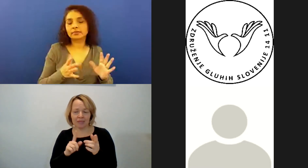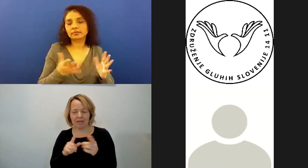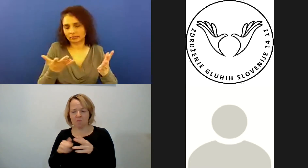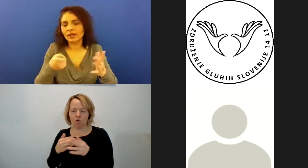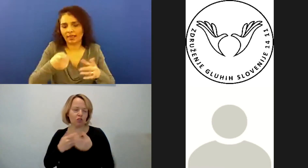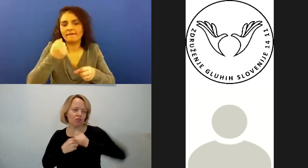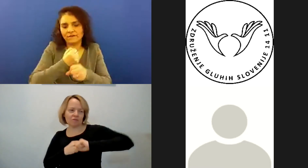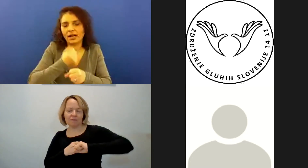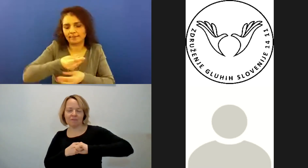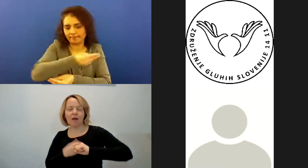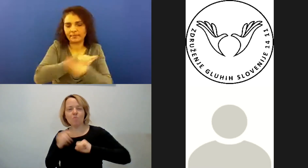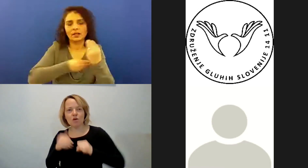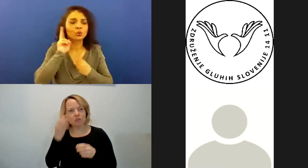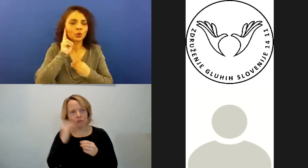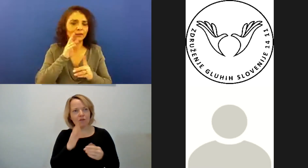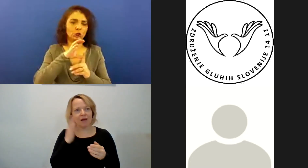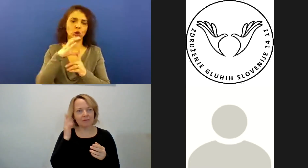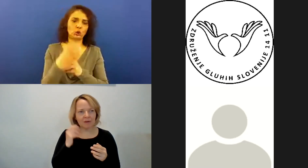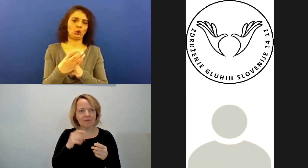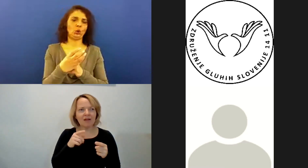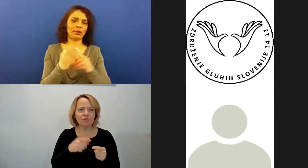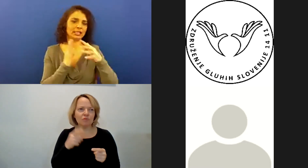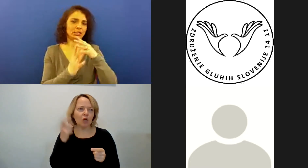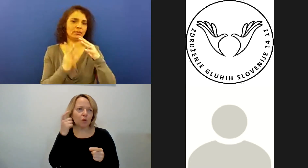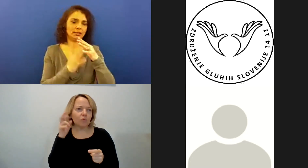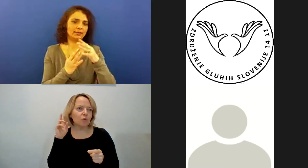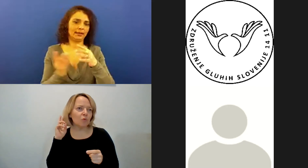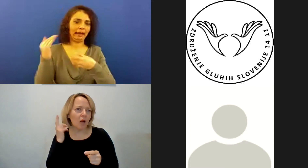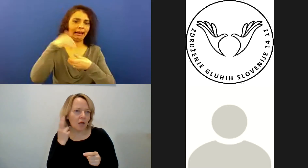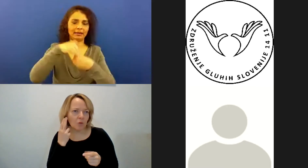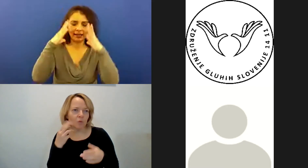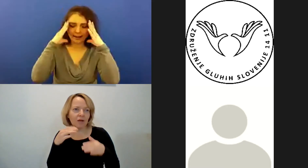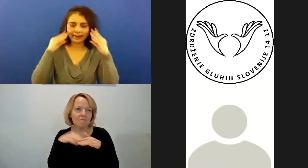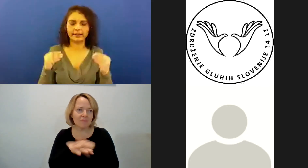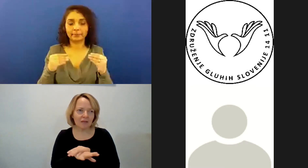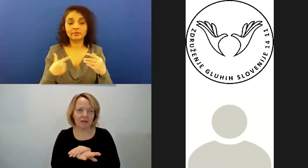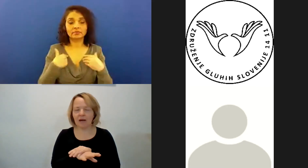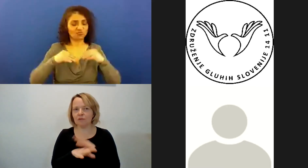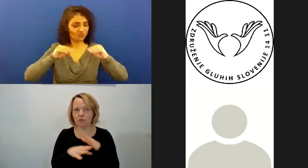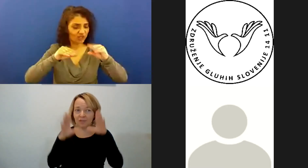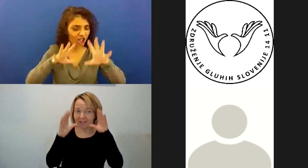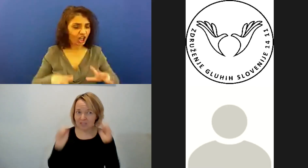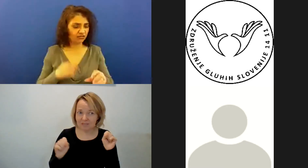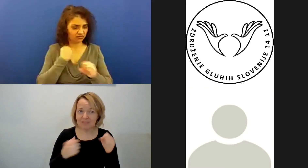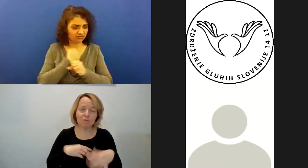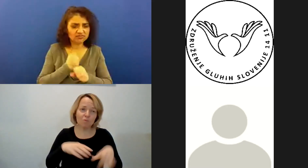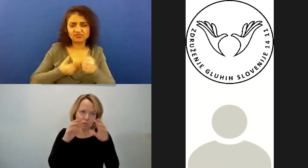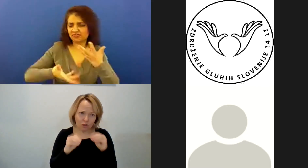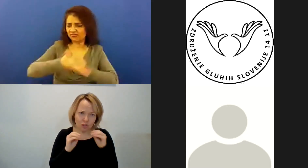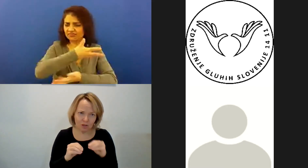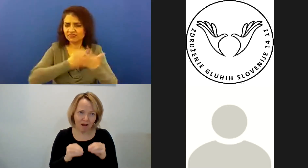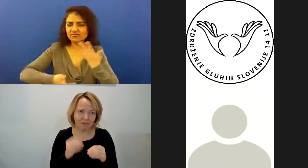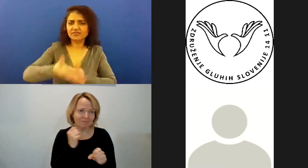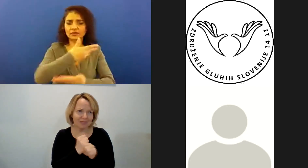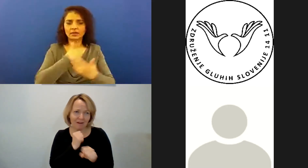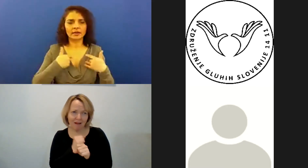I mean, if you move into Holland as a migrant, you have to learn and work to learn the Dutch deaf culture, to become part of